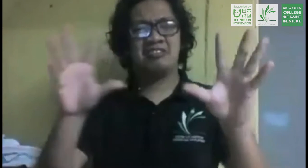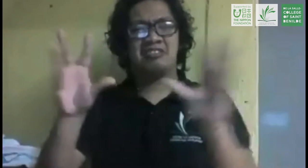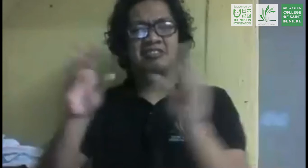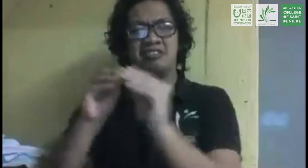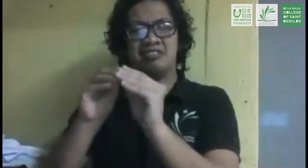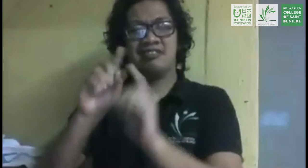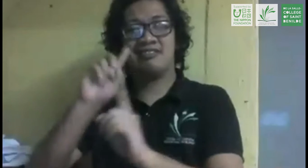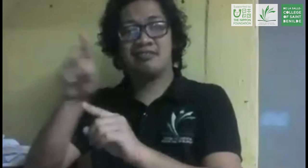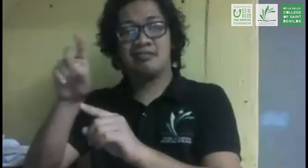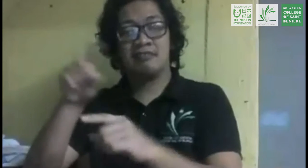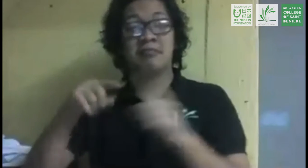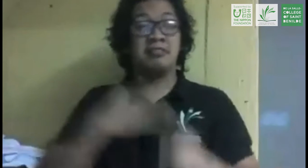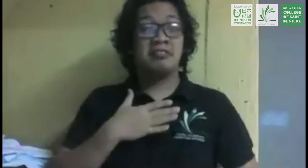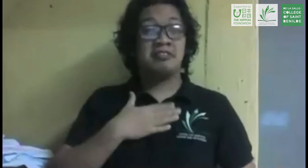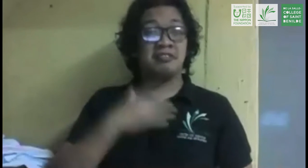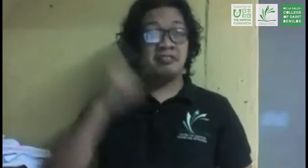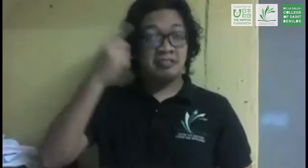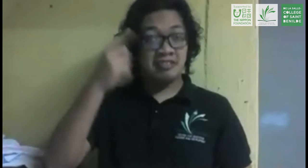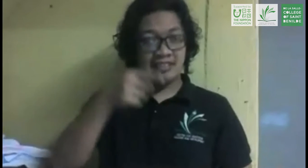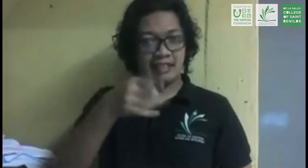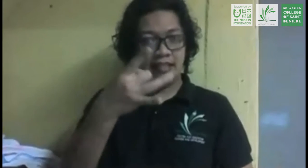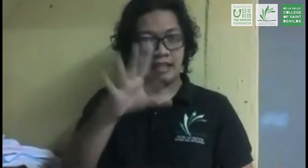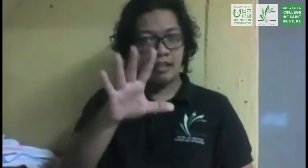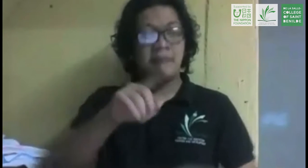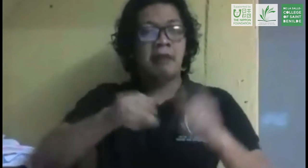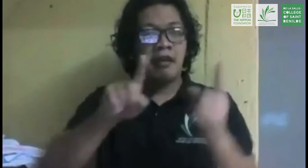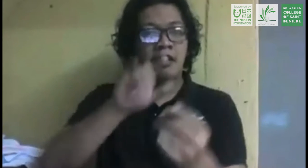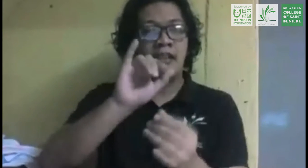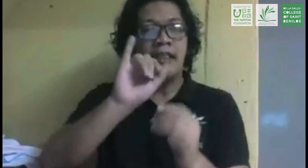So what Jasmine is saying in terms of the equation,